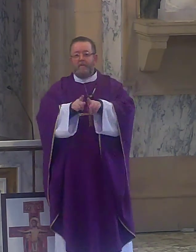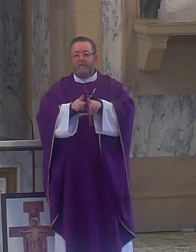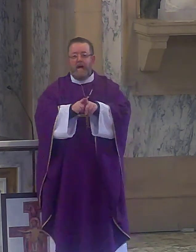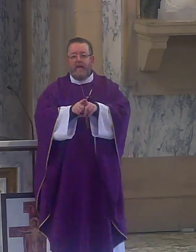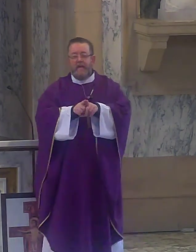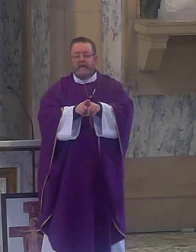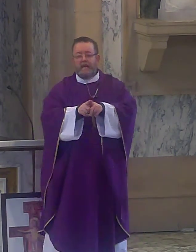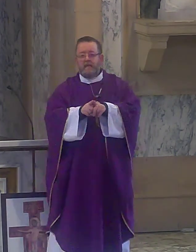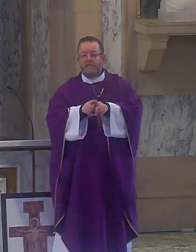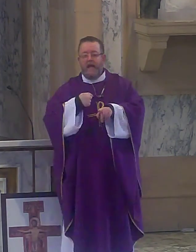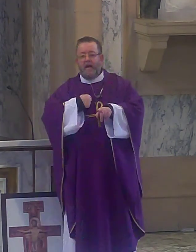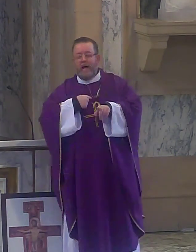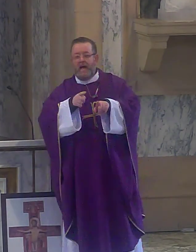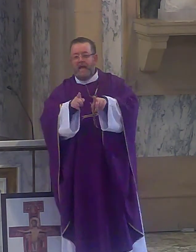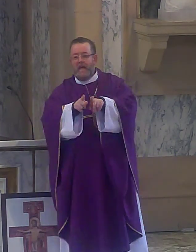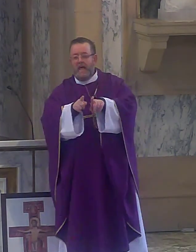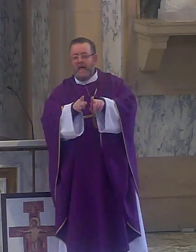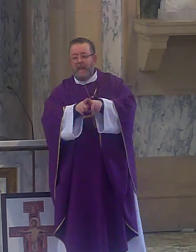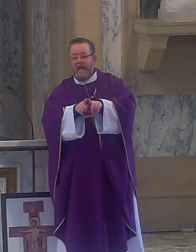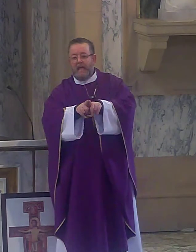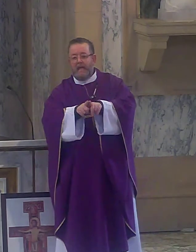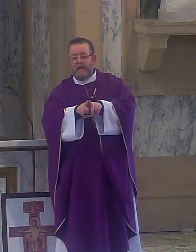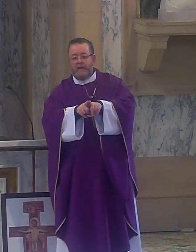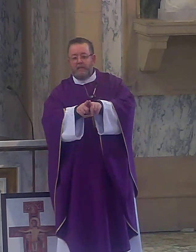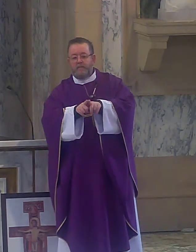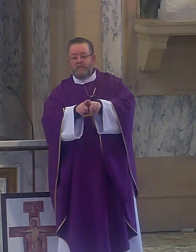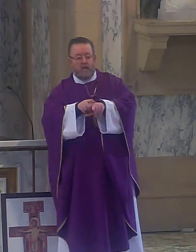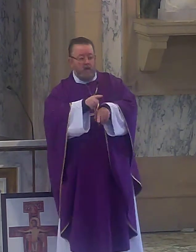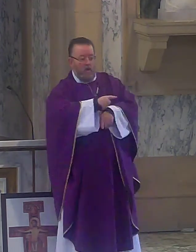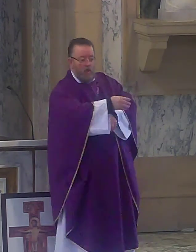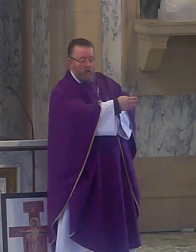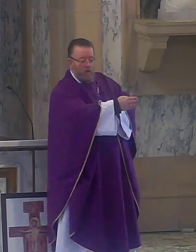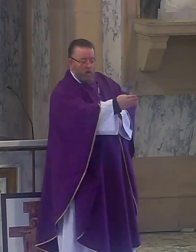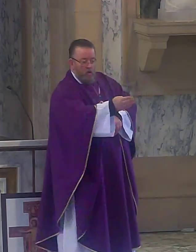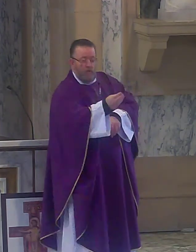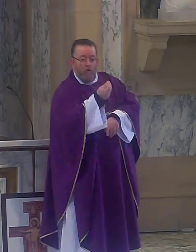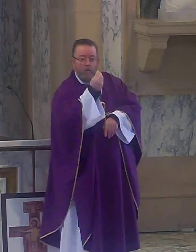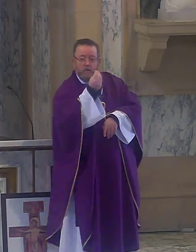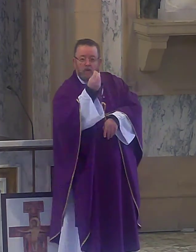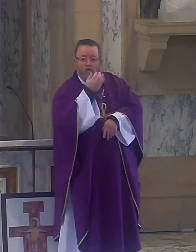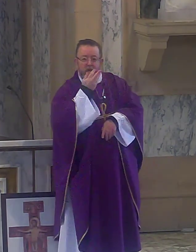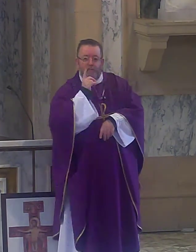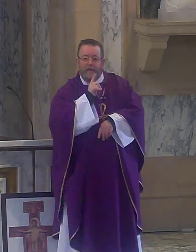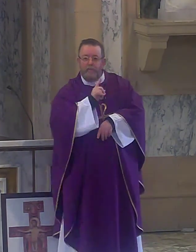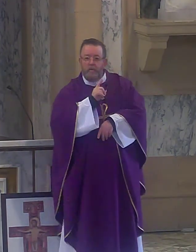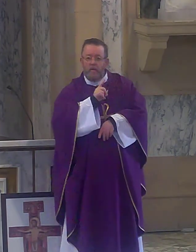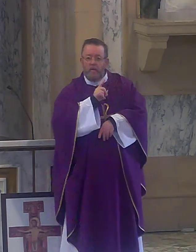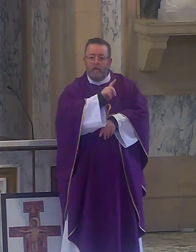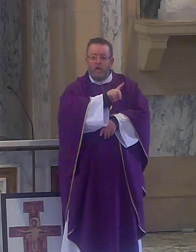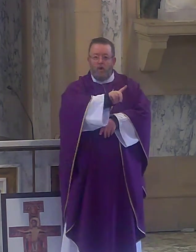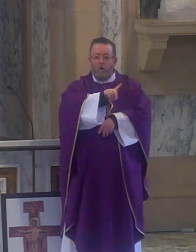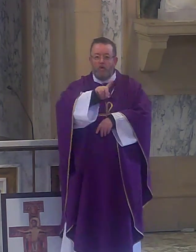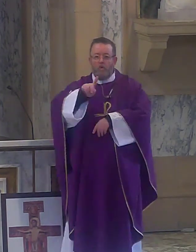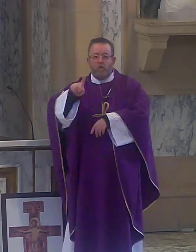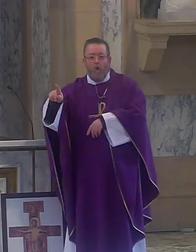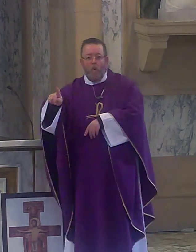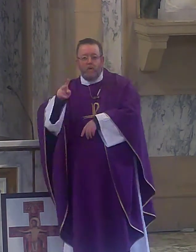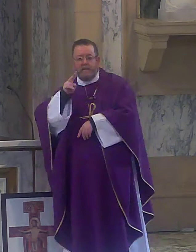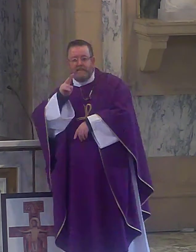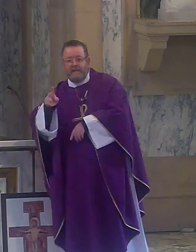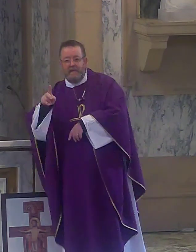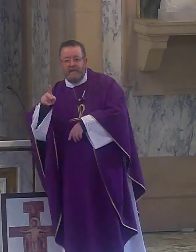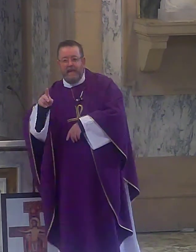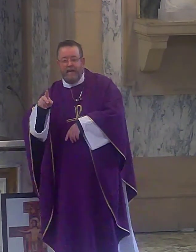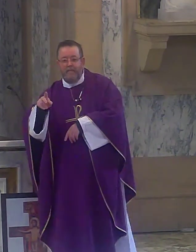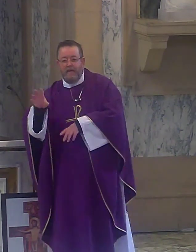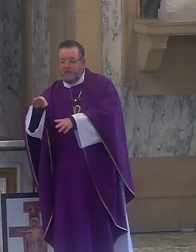am i am i like those greek people who go to